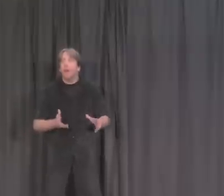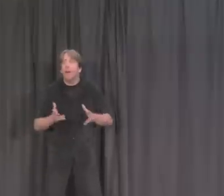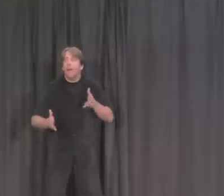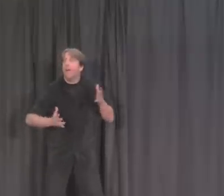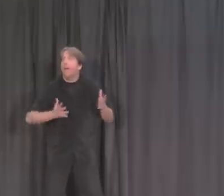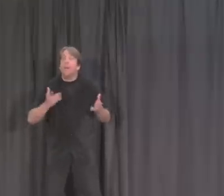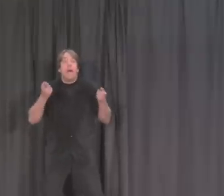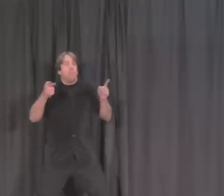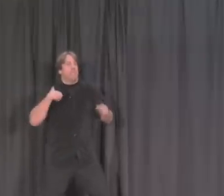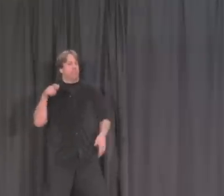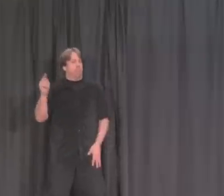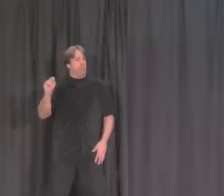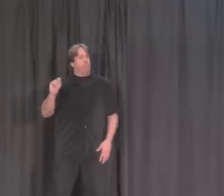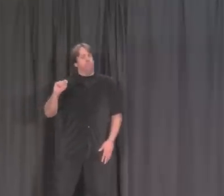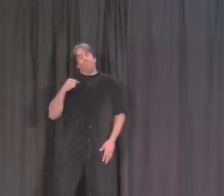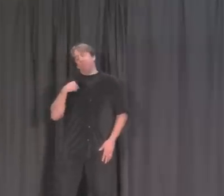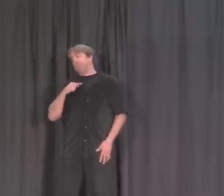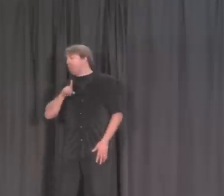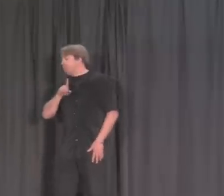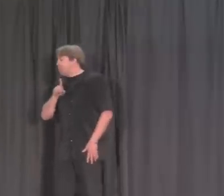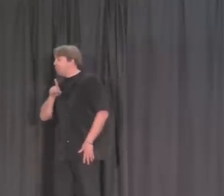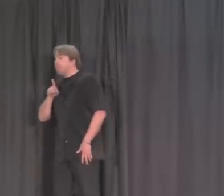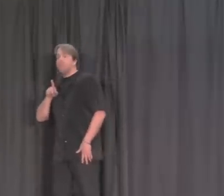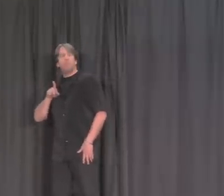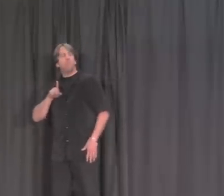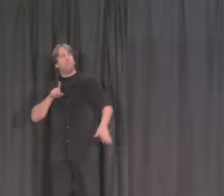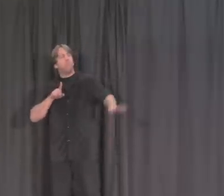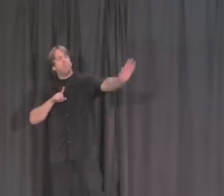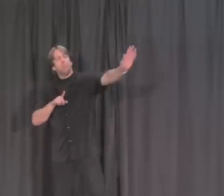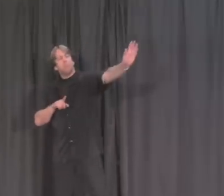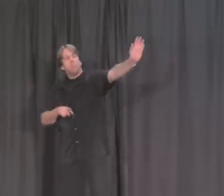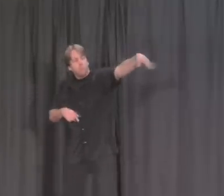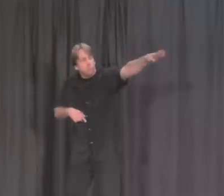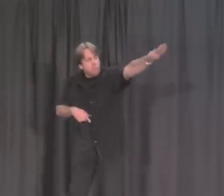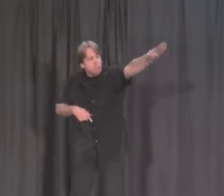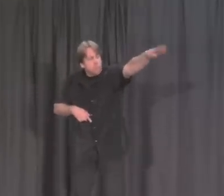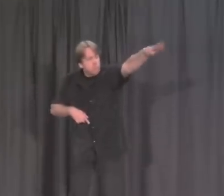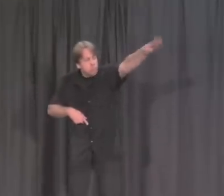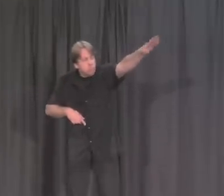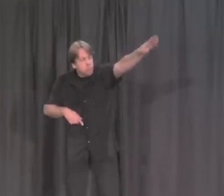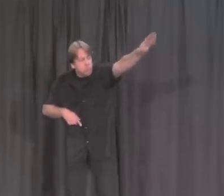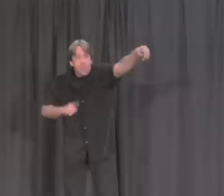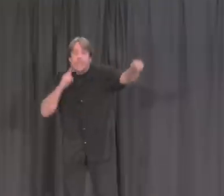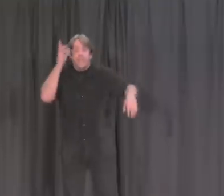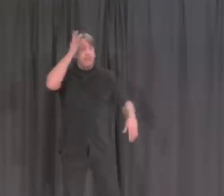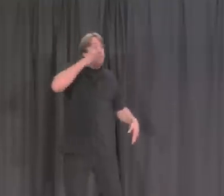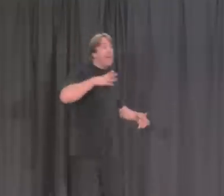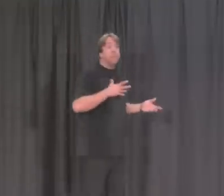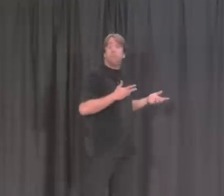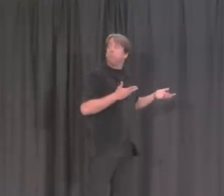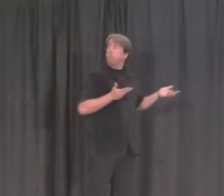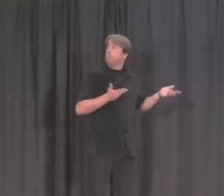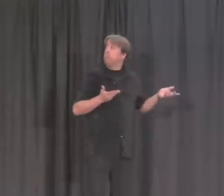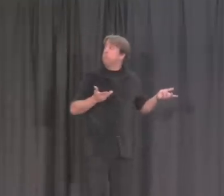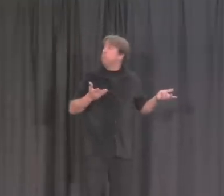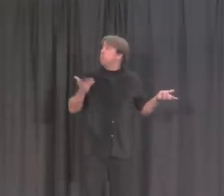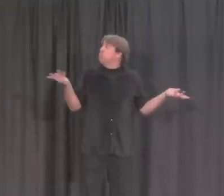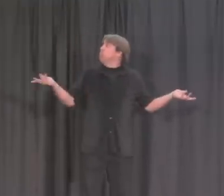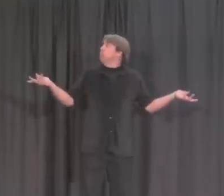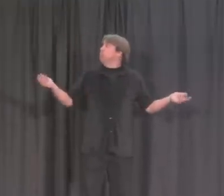everything. And I needed to go to the restroom. So I went up to a deaf German guy.